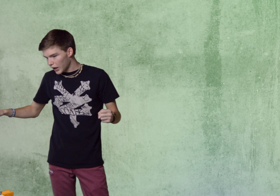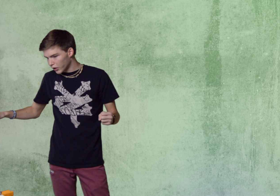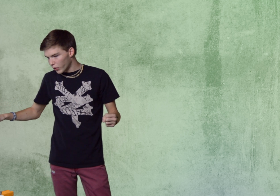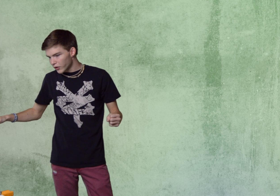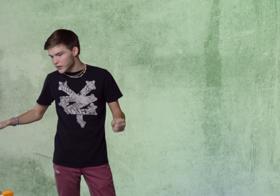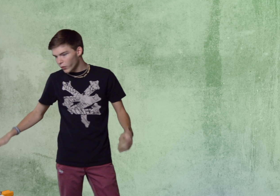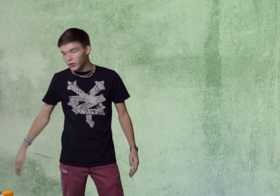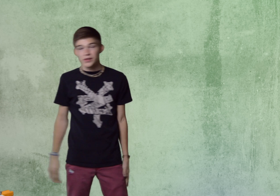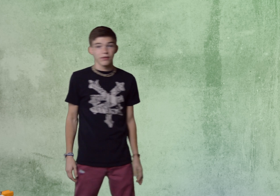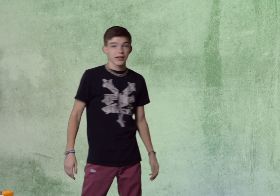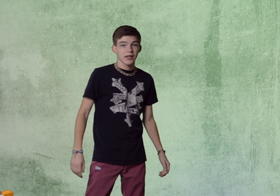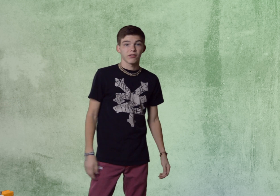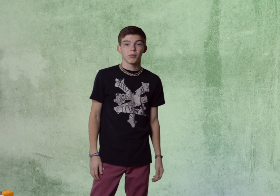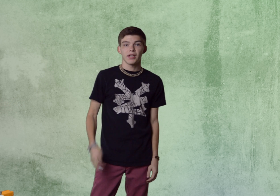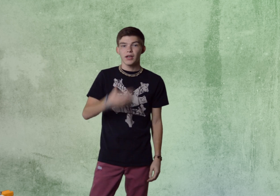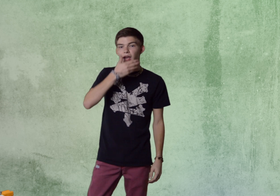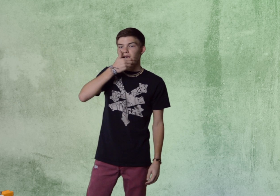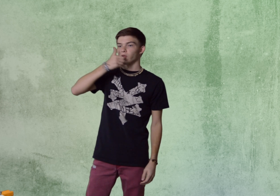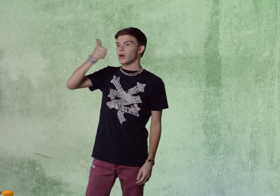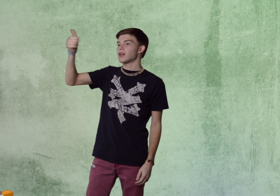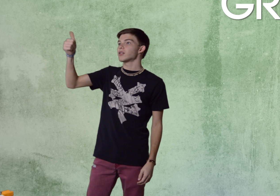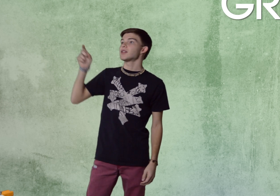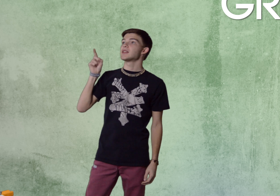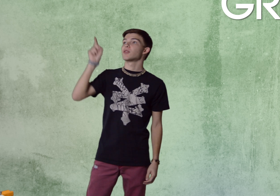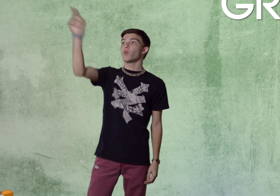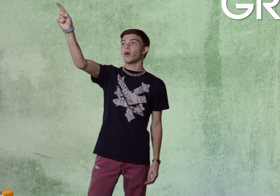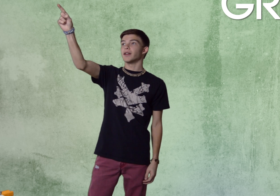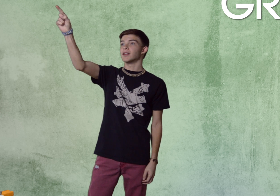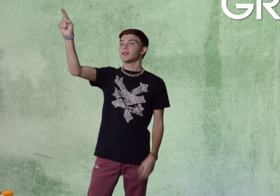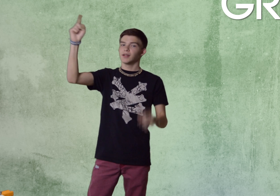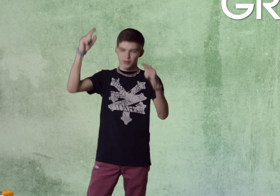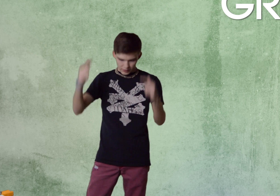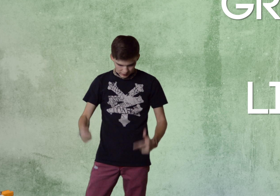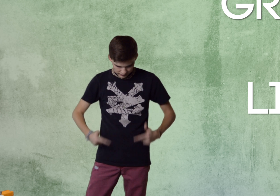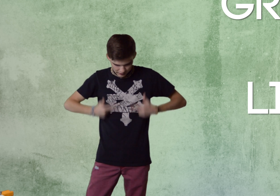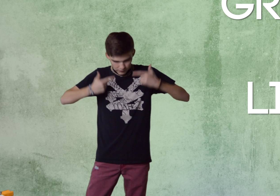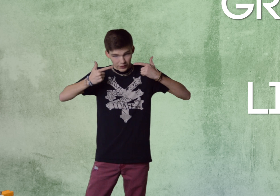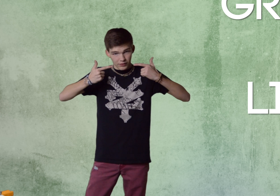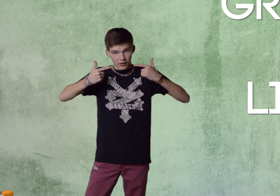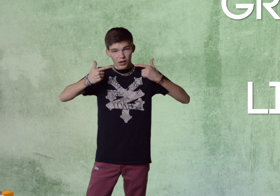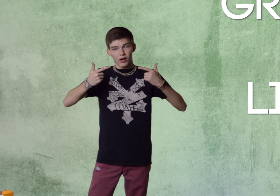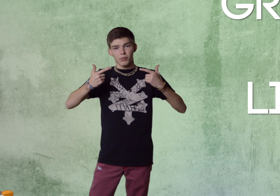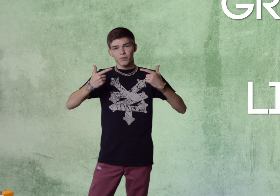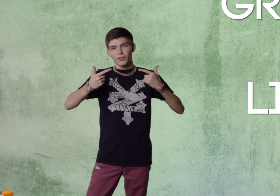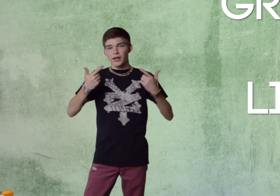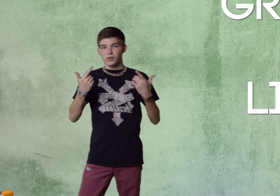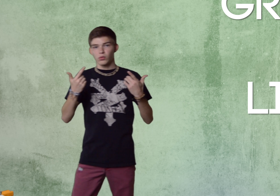And greater is the one who's living inside of me, and greater is the one living. I